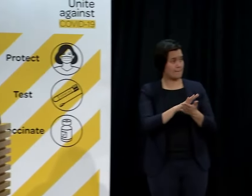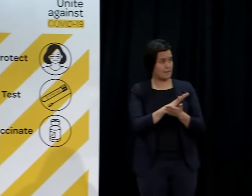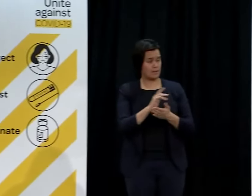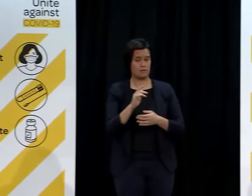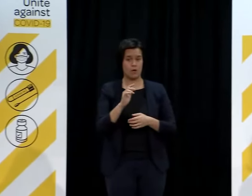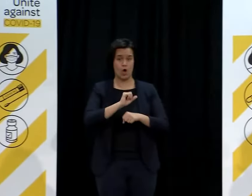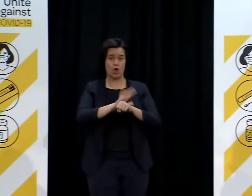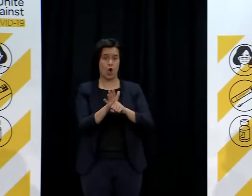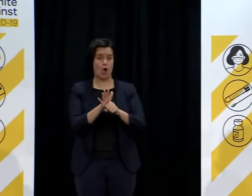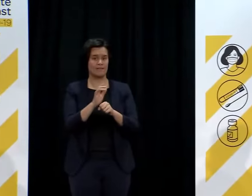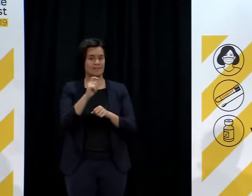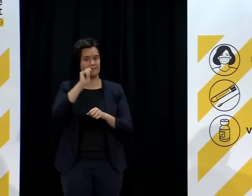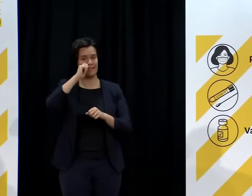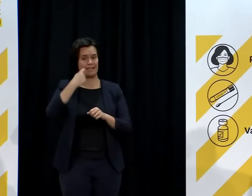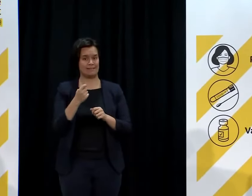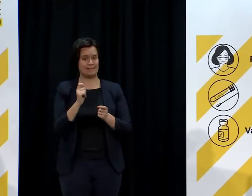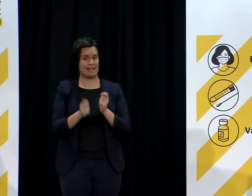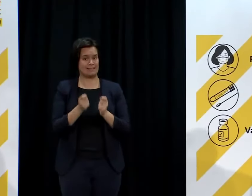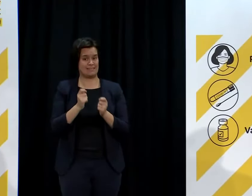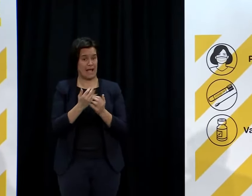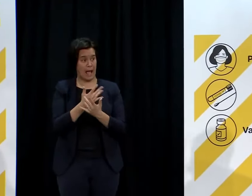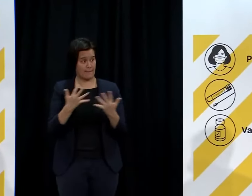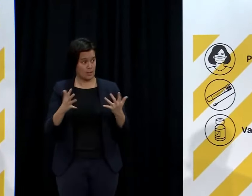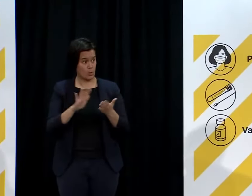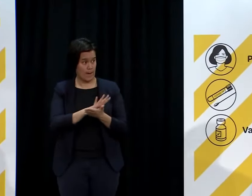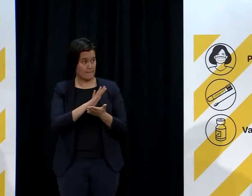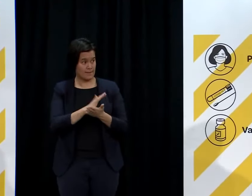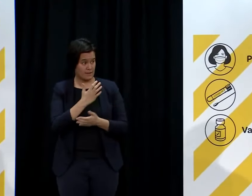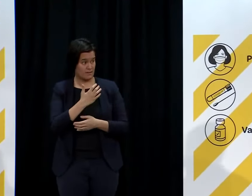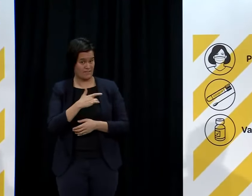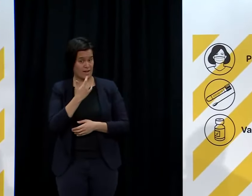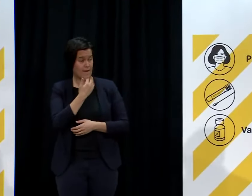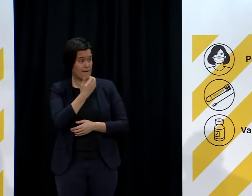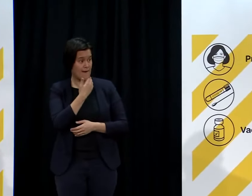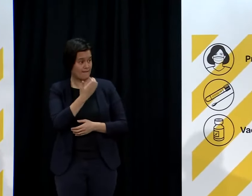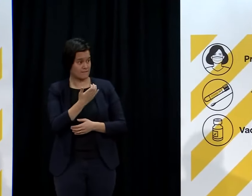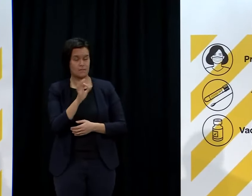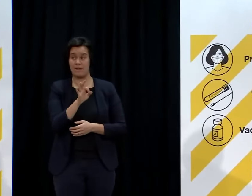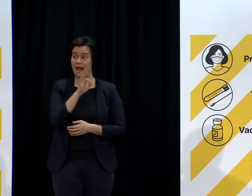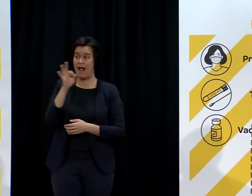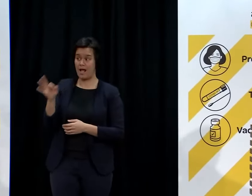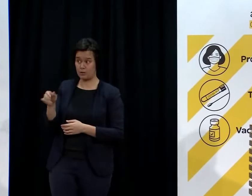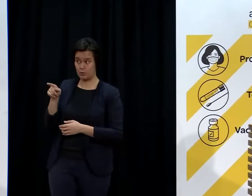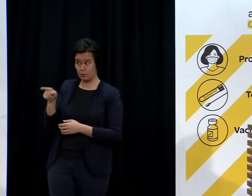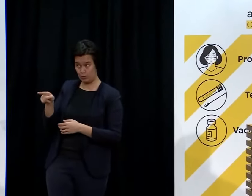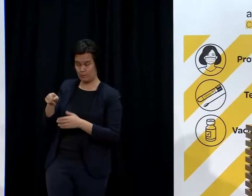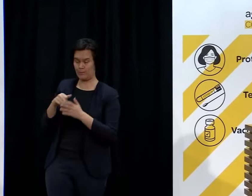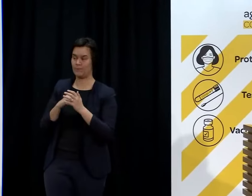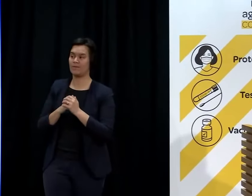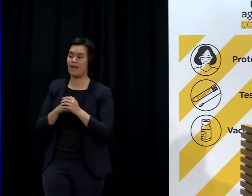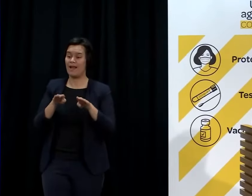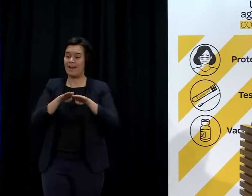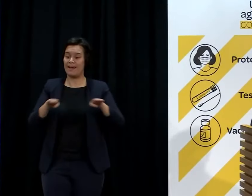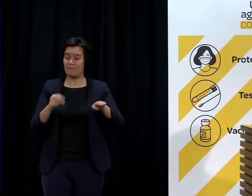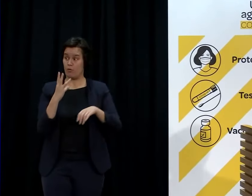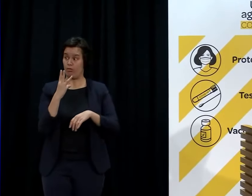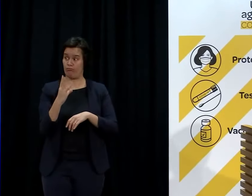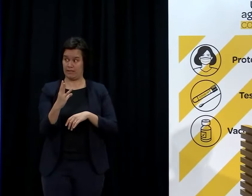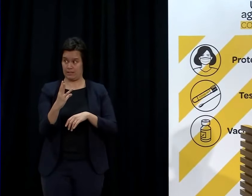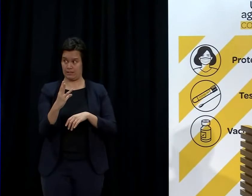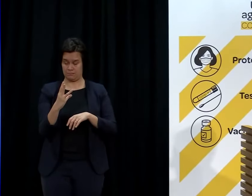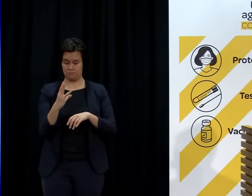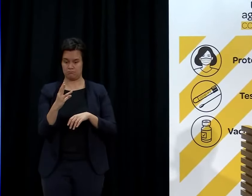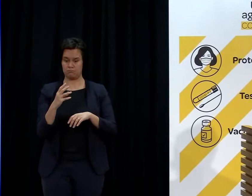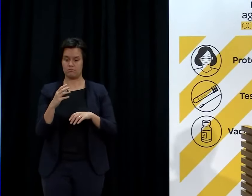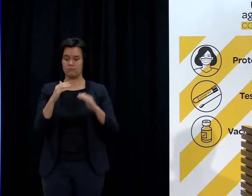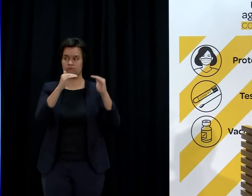happening in Auckland? And Prime Minister, just when you say that people shouldn't move regions under level 3, what about those who